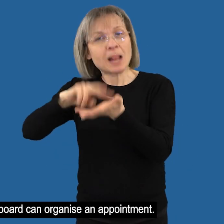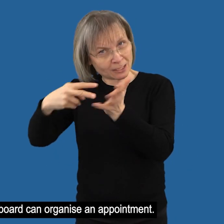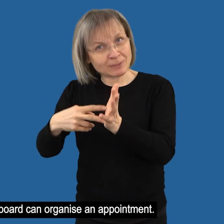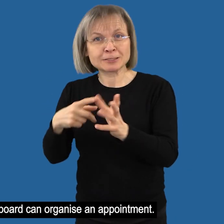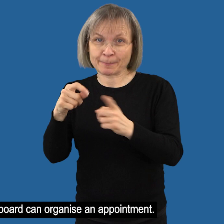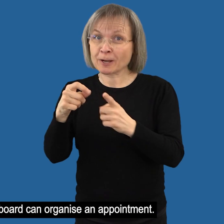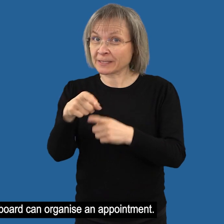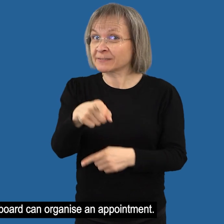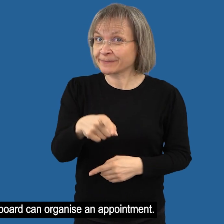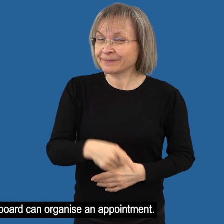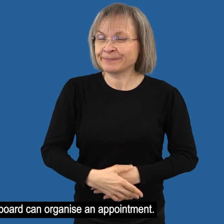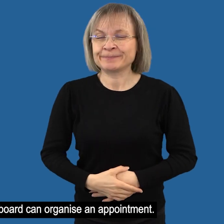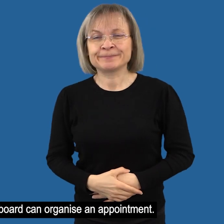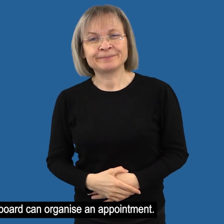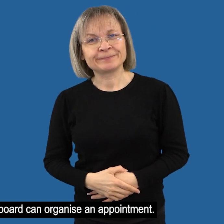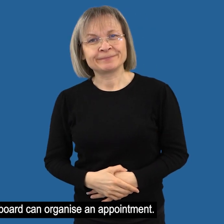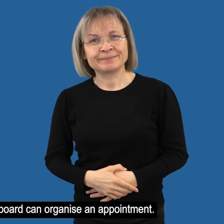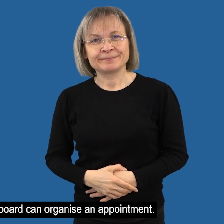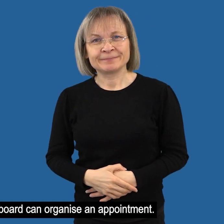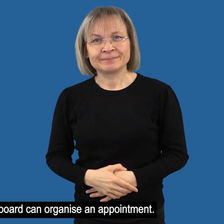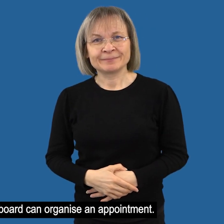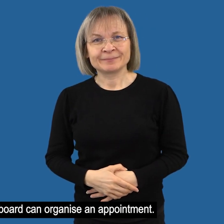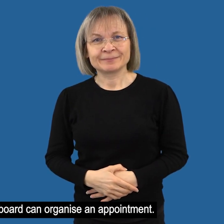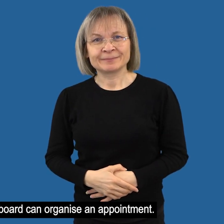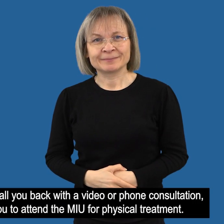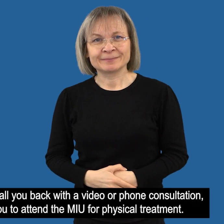The health board can organize an appointment.